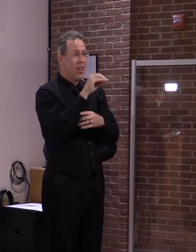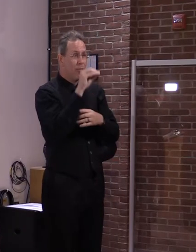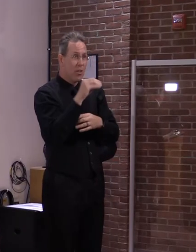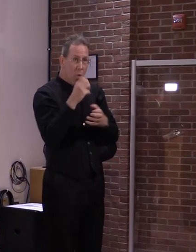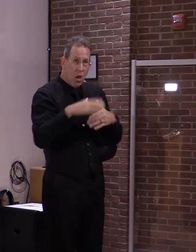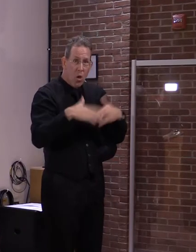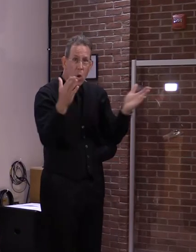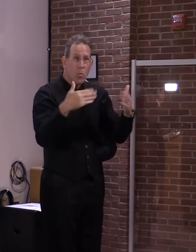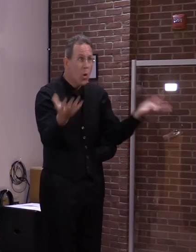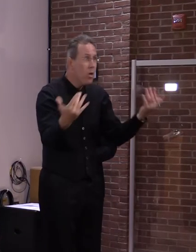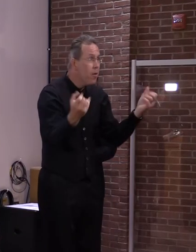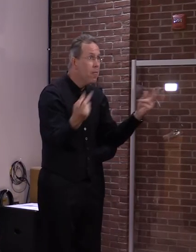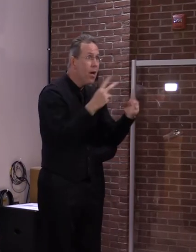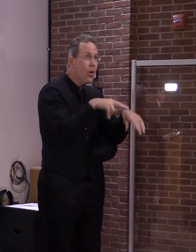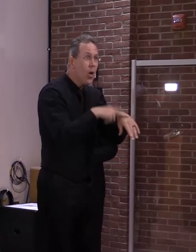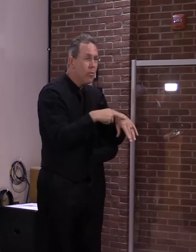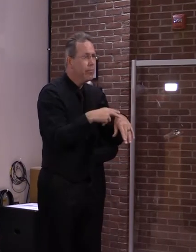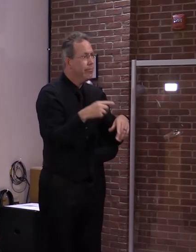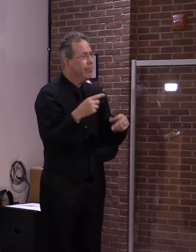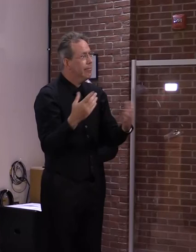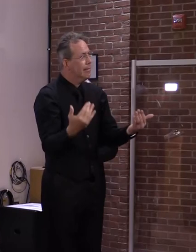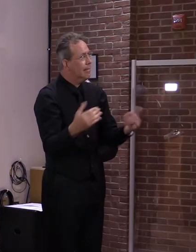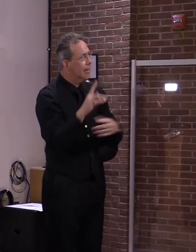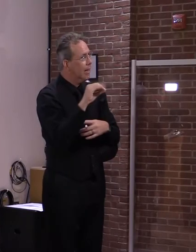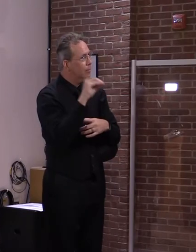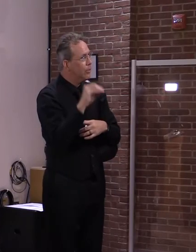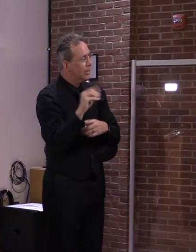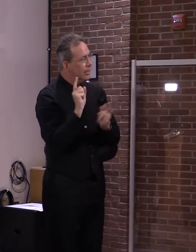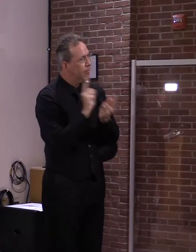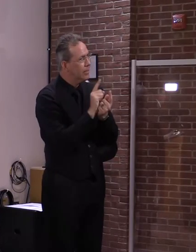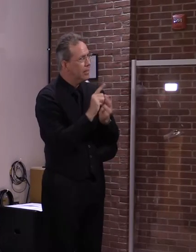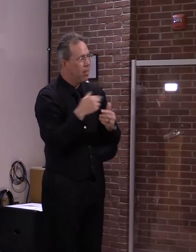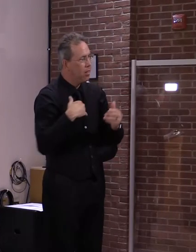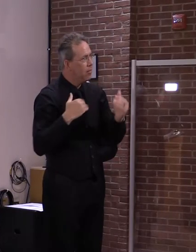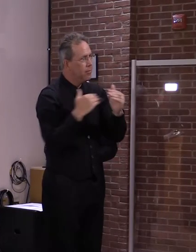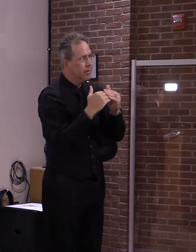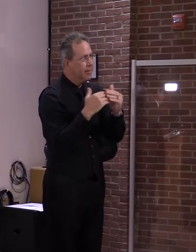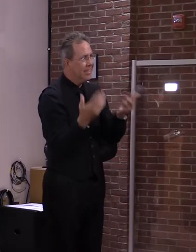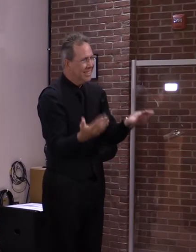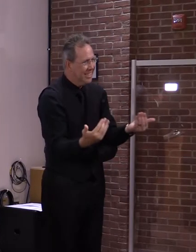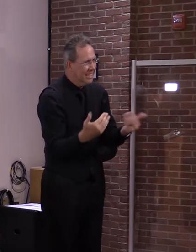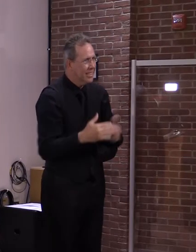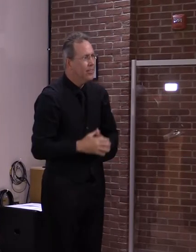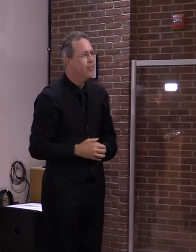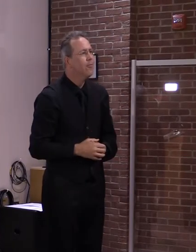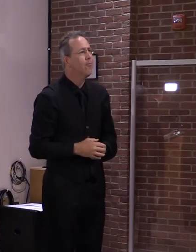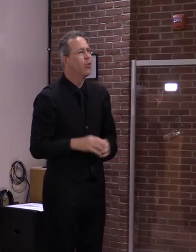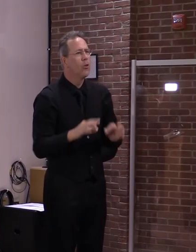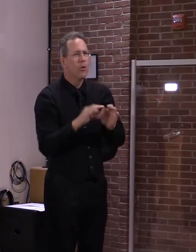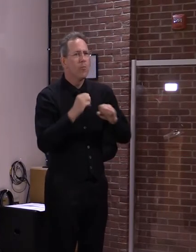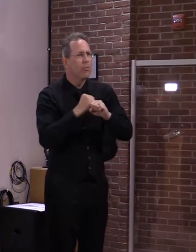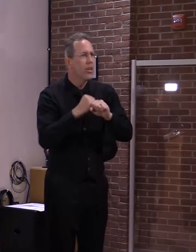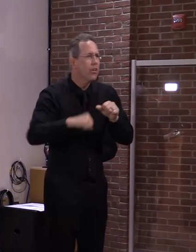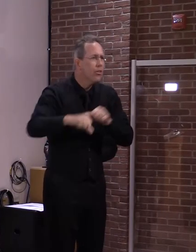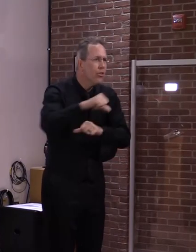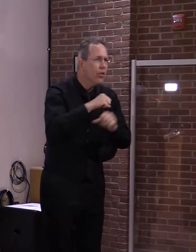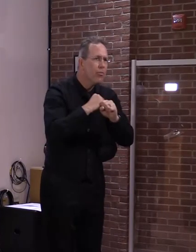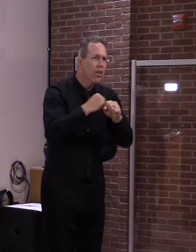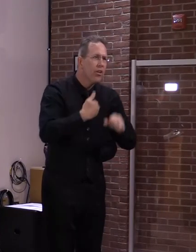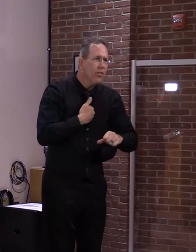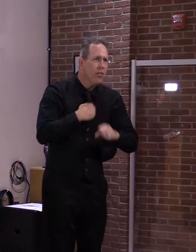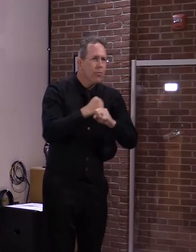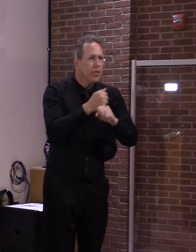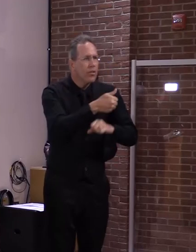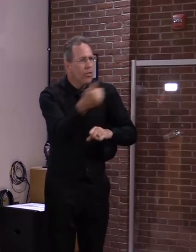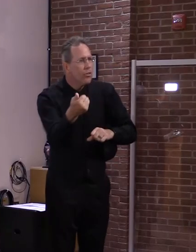get the vaccine so that we can protect more and more people and protect ourselves in the late fall and